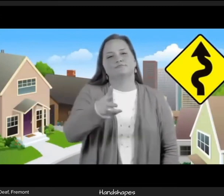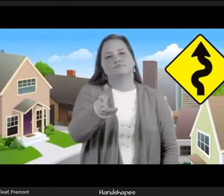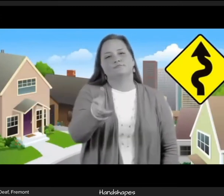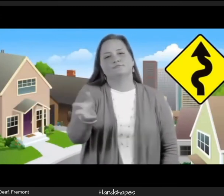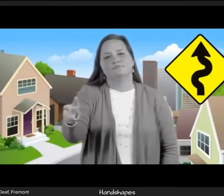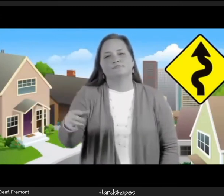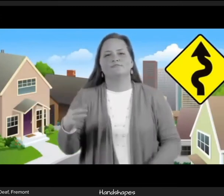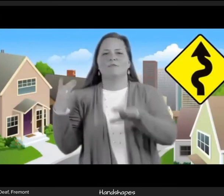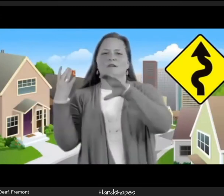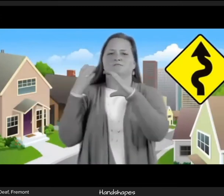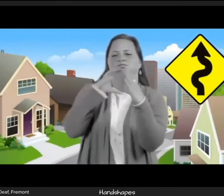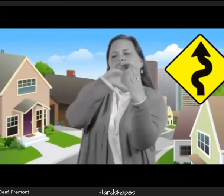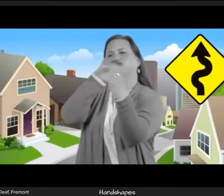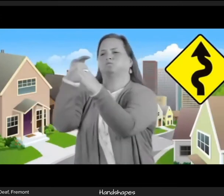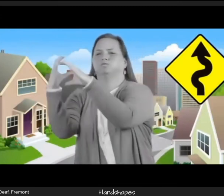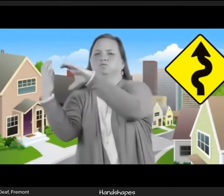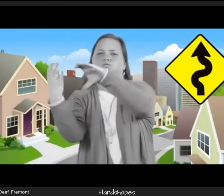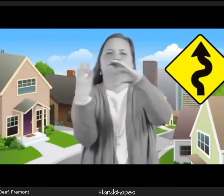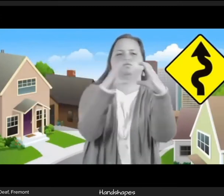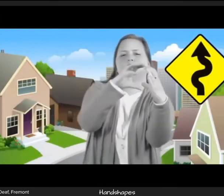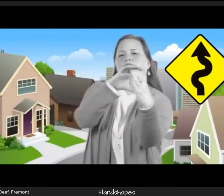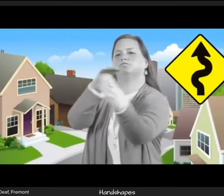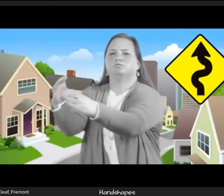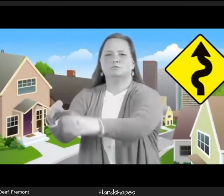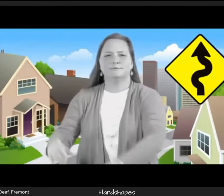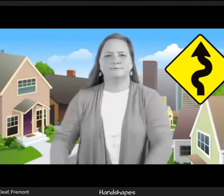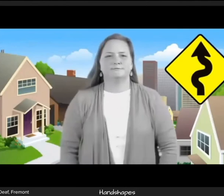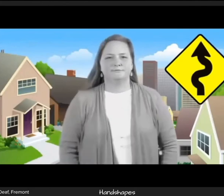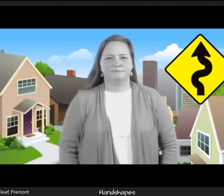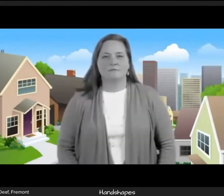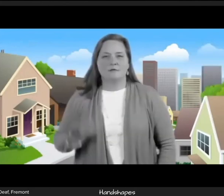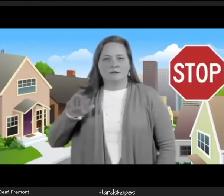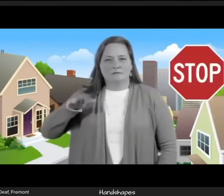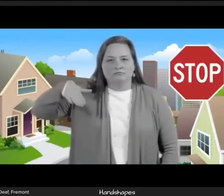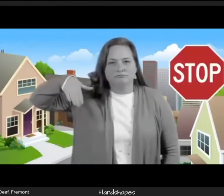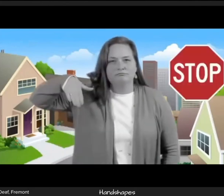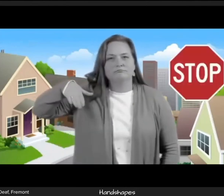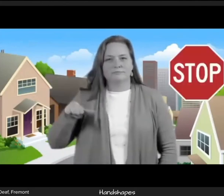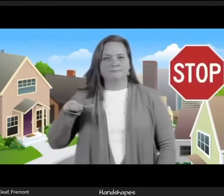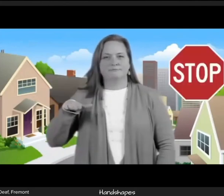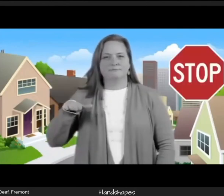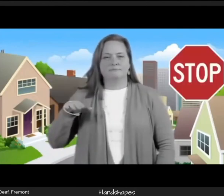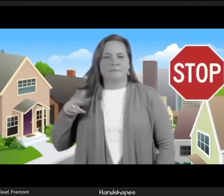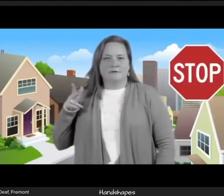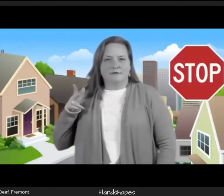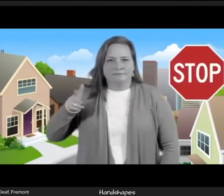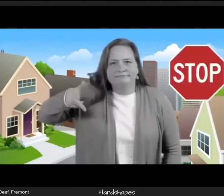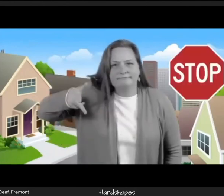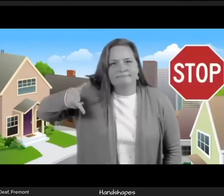Gliding down a road, driving down a road, a bus down a road.